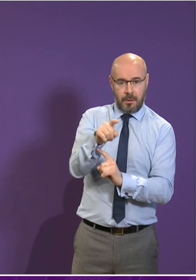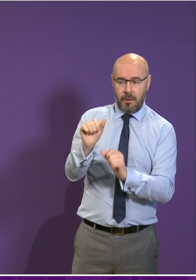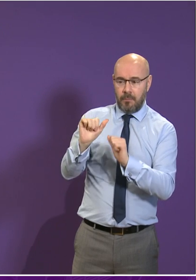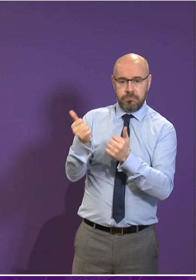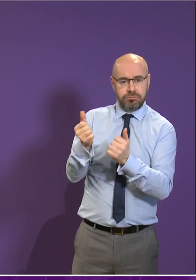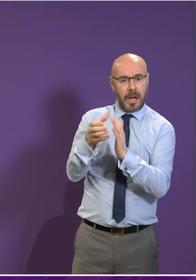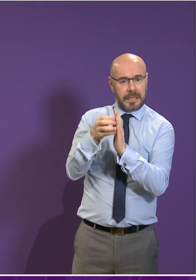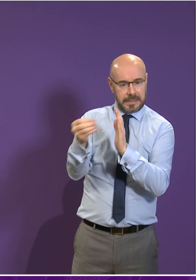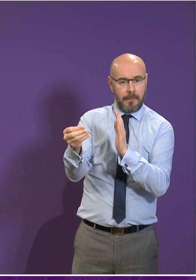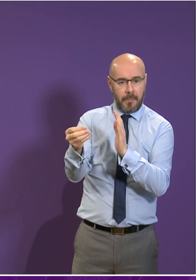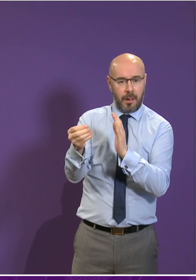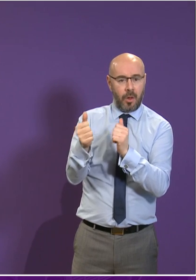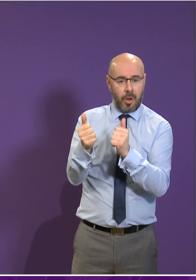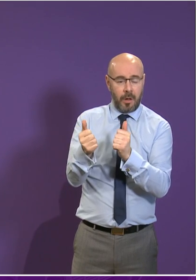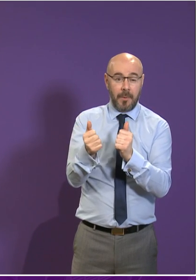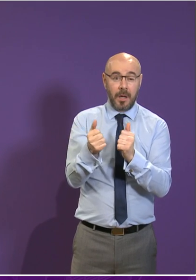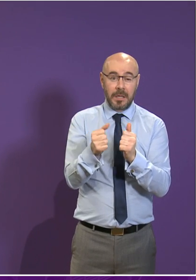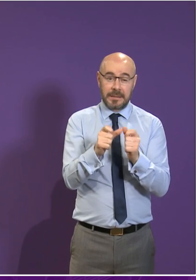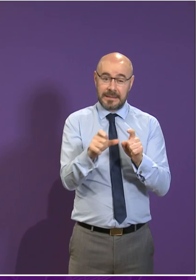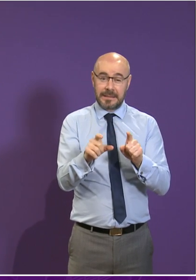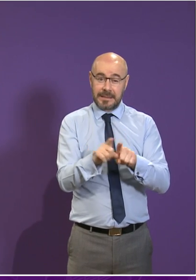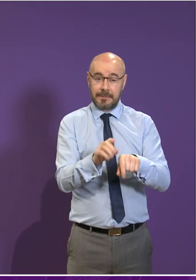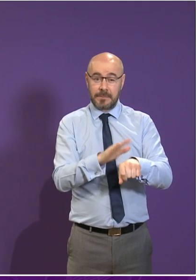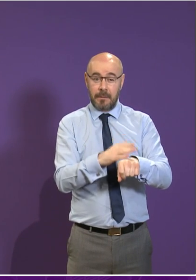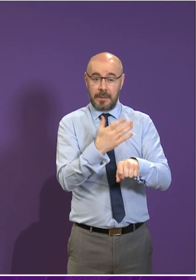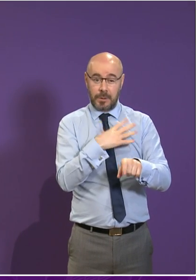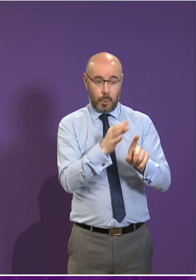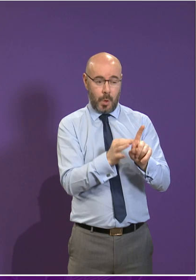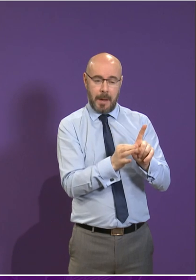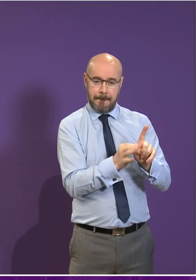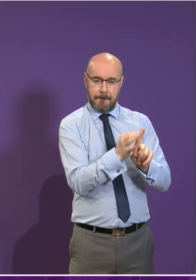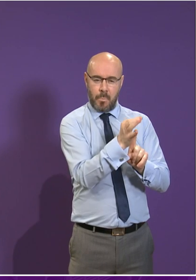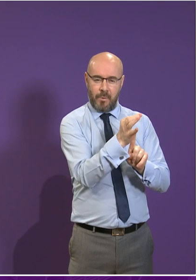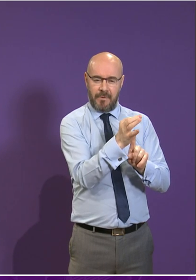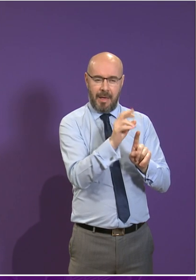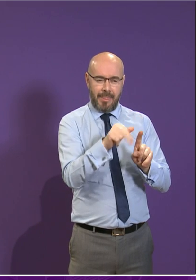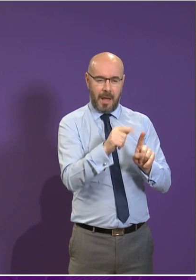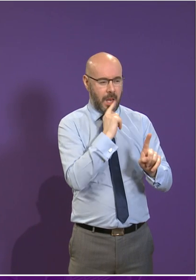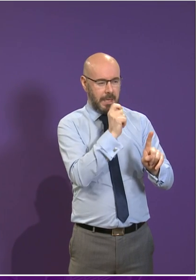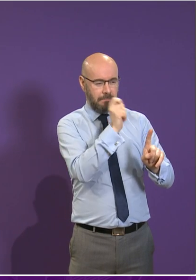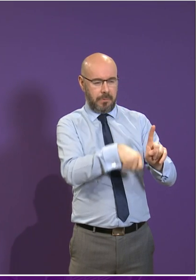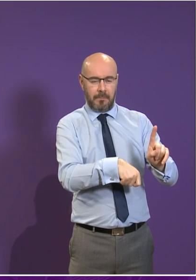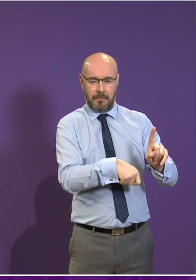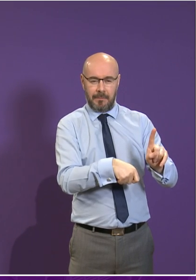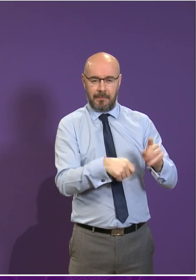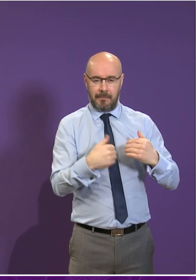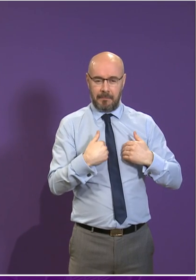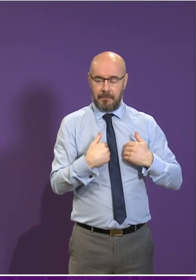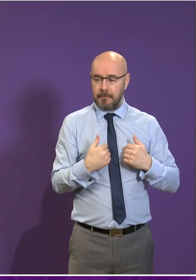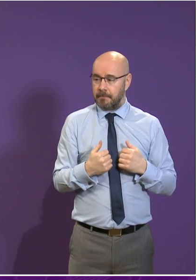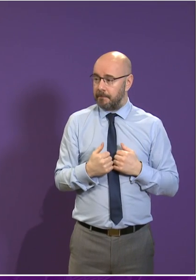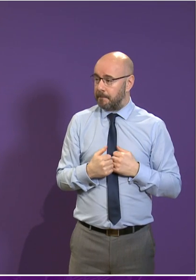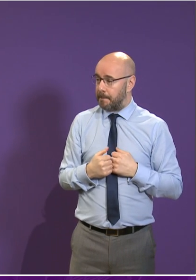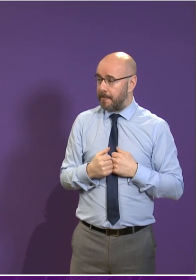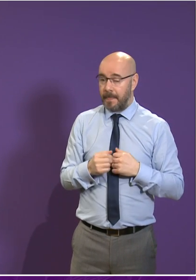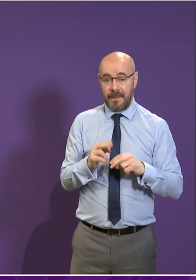are doing, there is room for improvement as well, and we want to encourage that improvement rather than use a sanctions-based approach. You want to say more on that, Fiona? Yeah, this was sort of